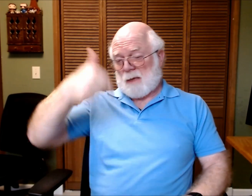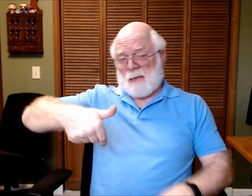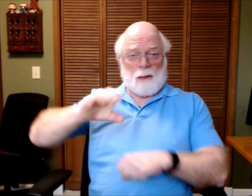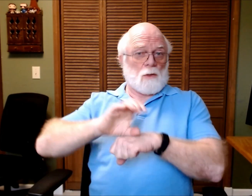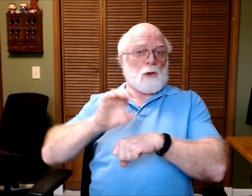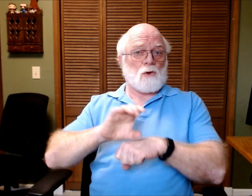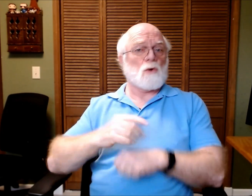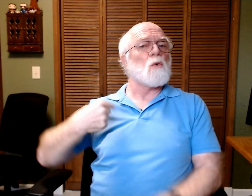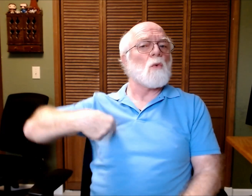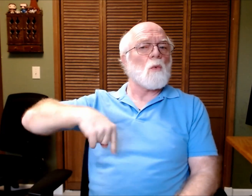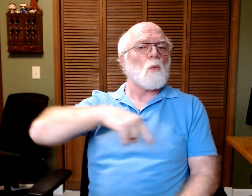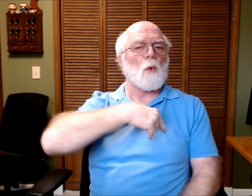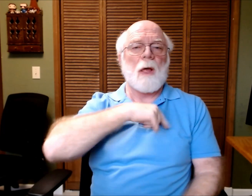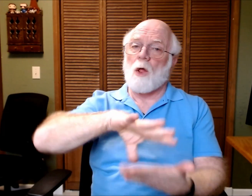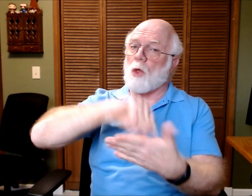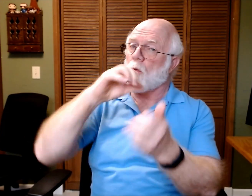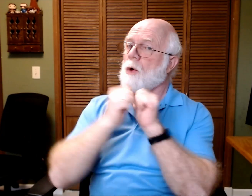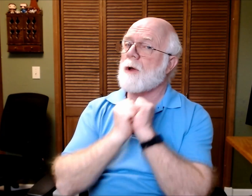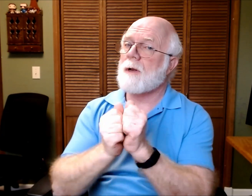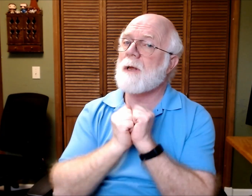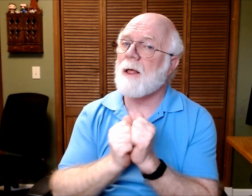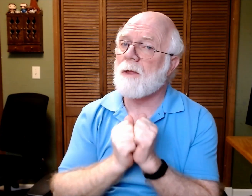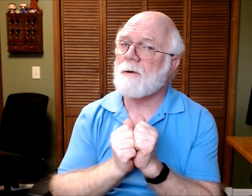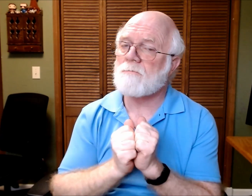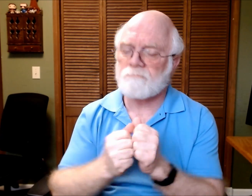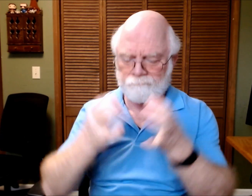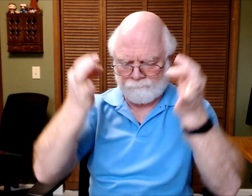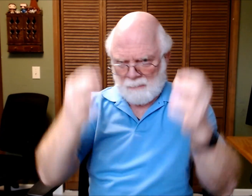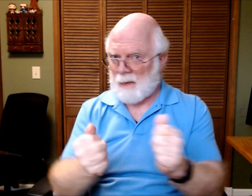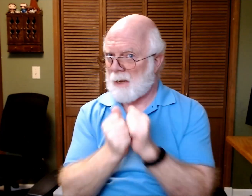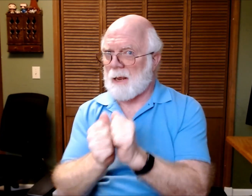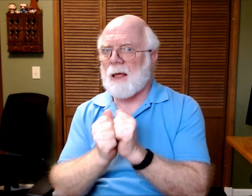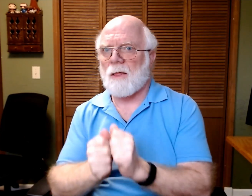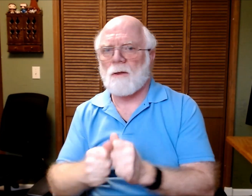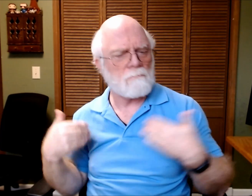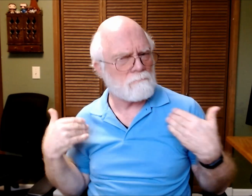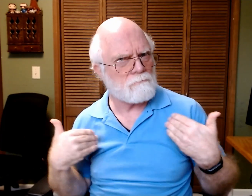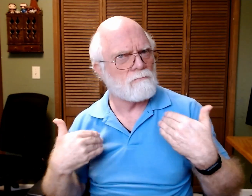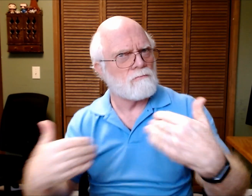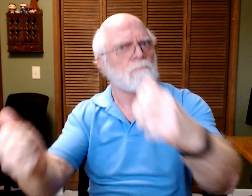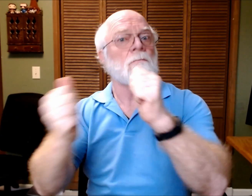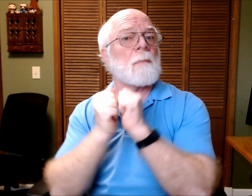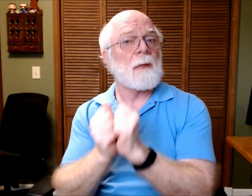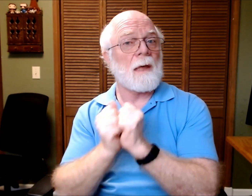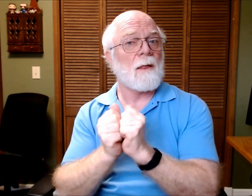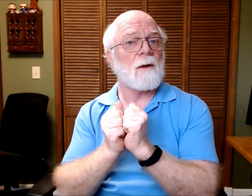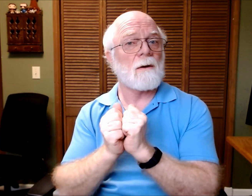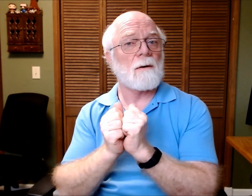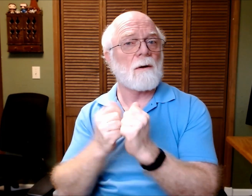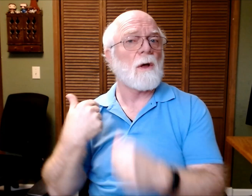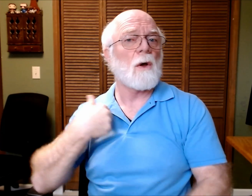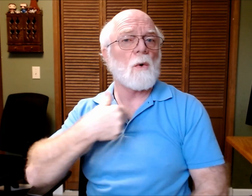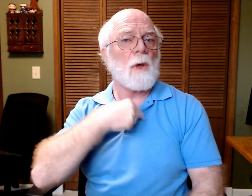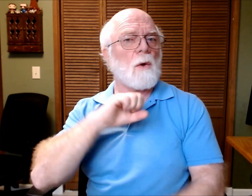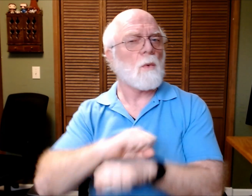Because this church, we learn together, we decide together, and we move forward together. We